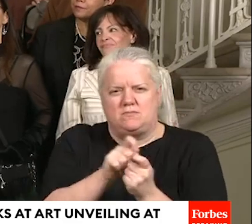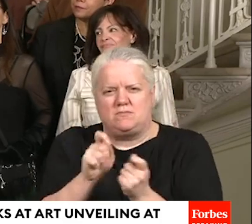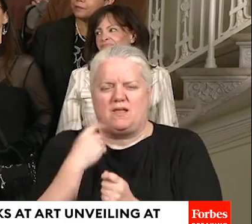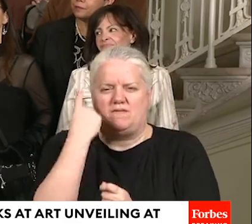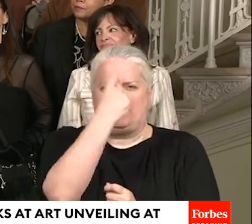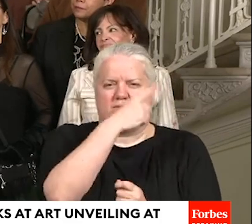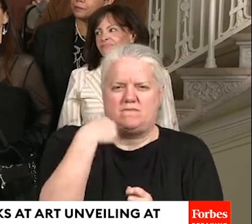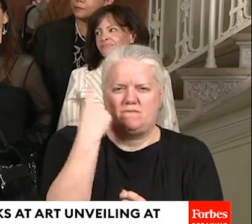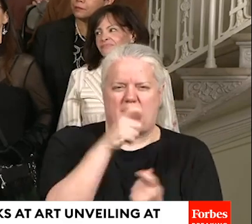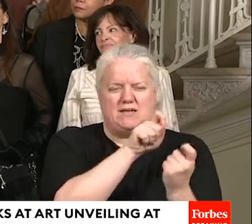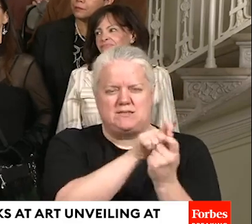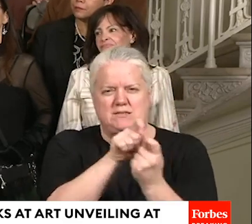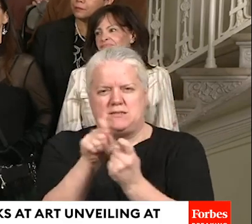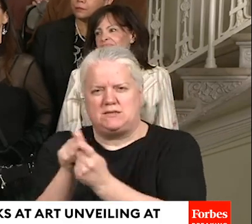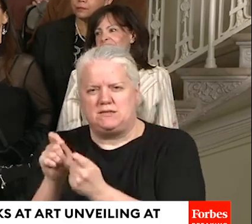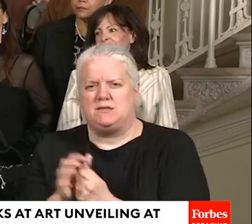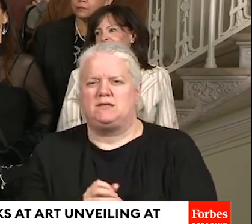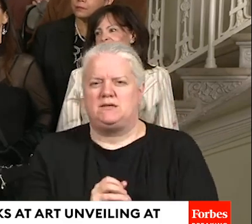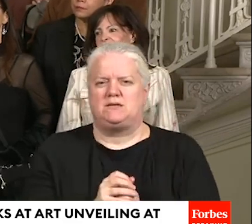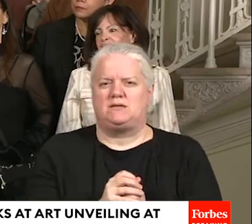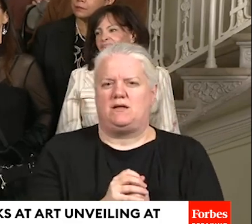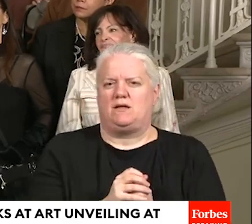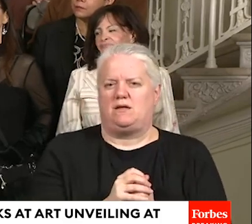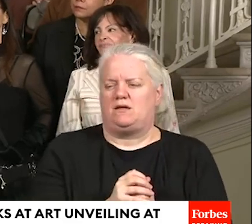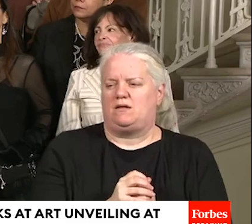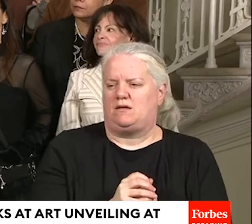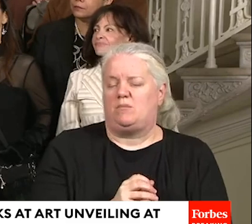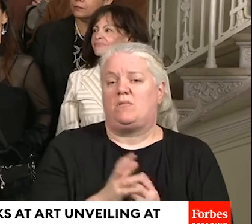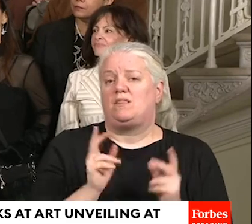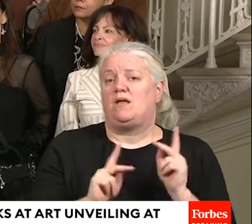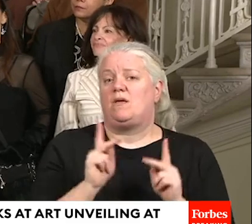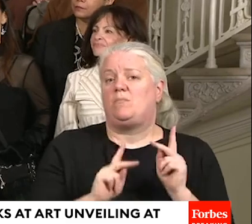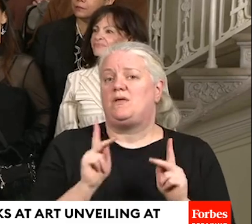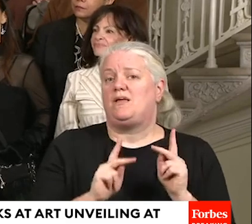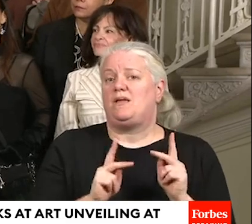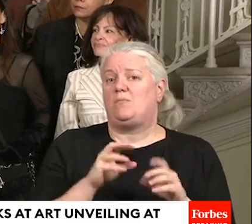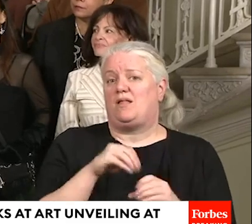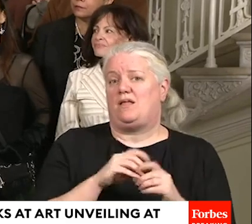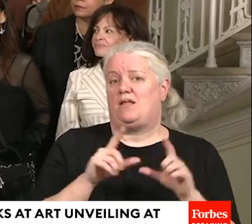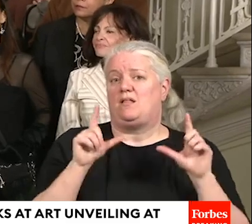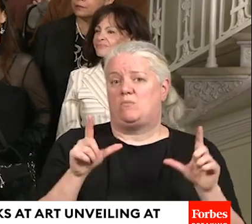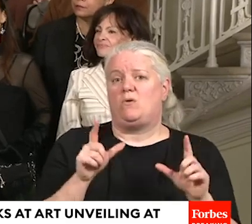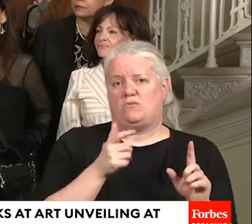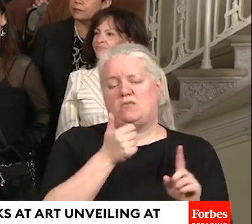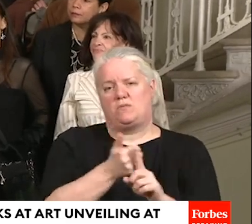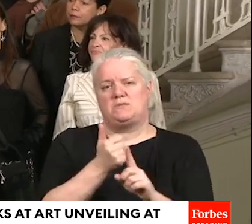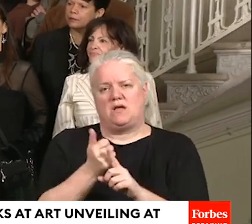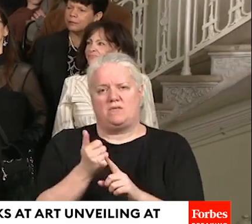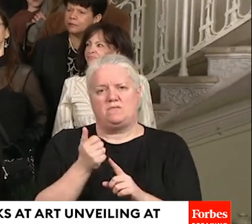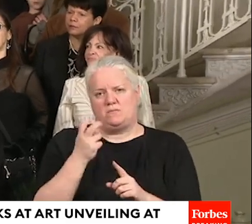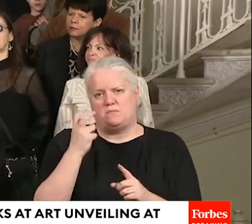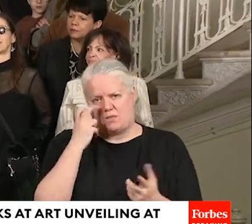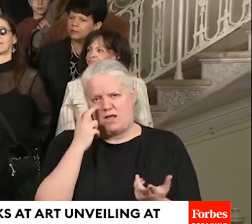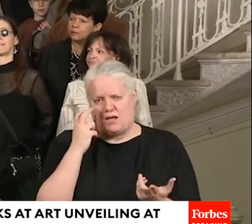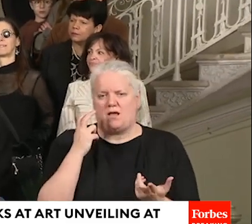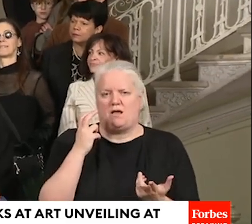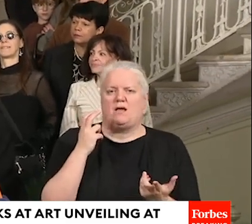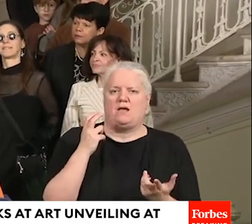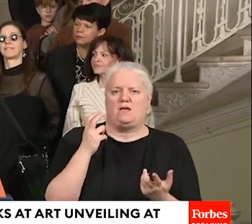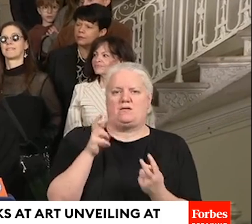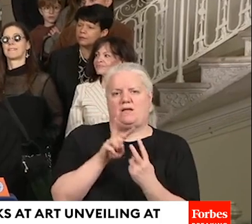people. But the people, the portraits, are people that lost their vision, fortunately, and people who were